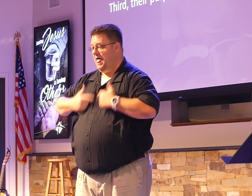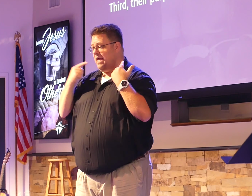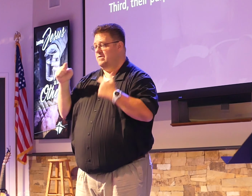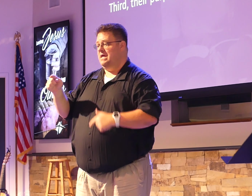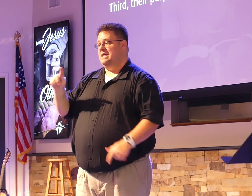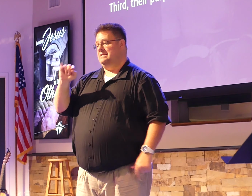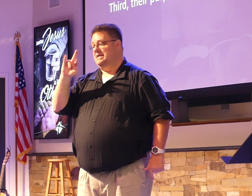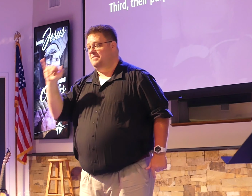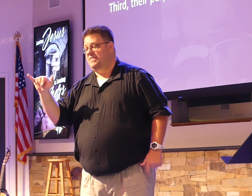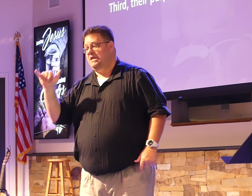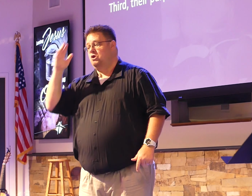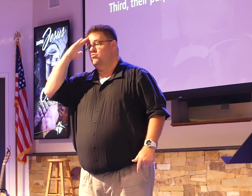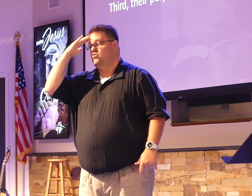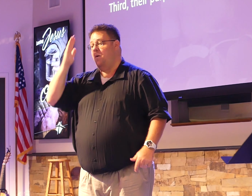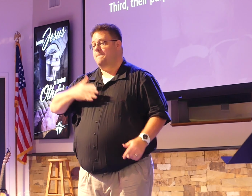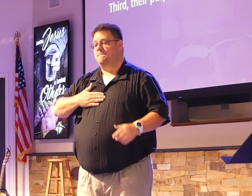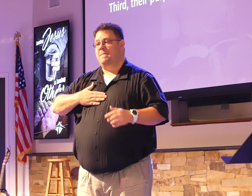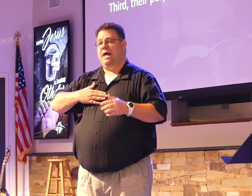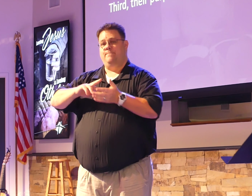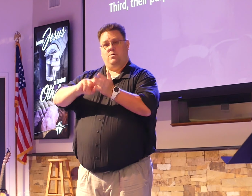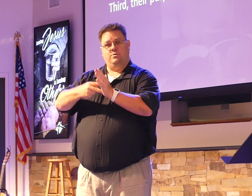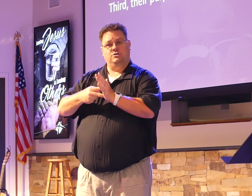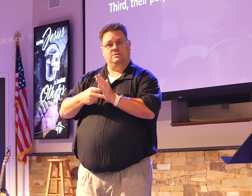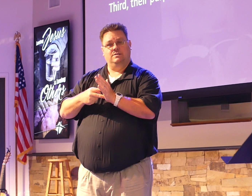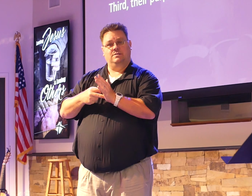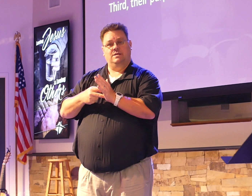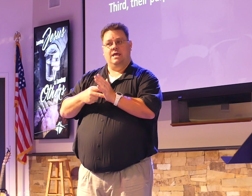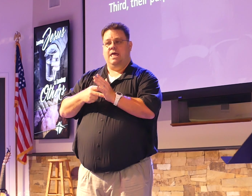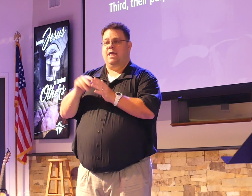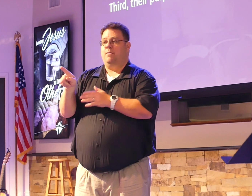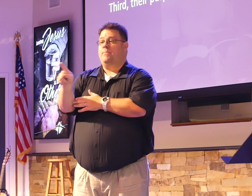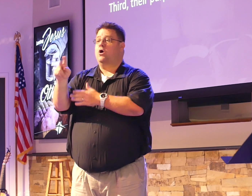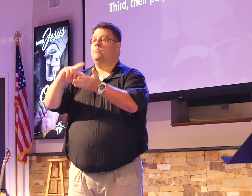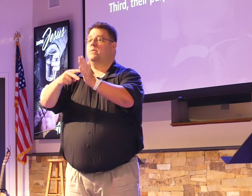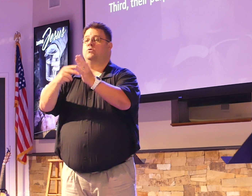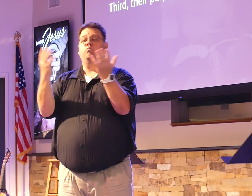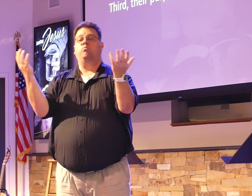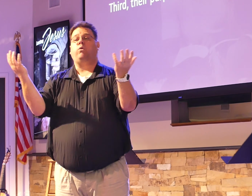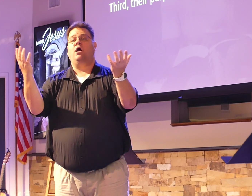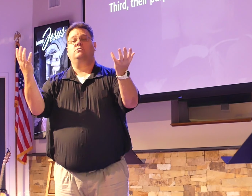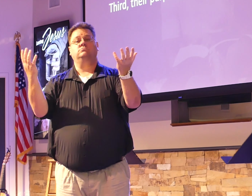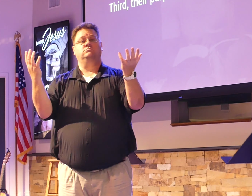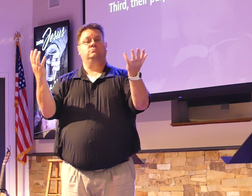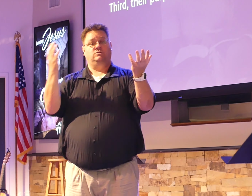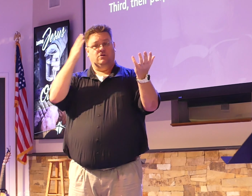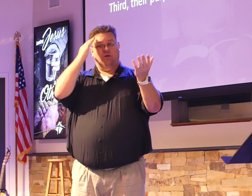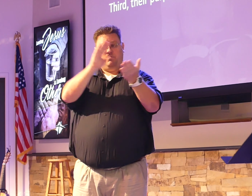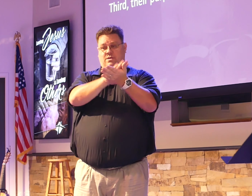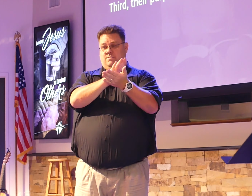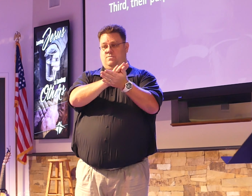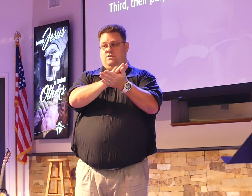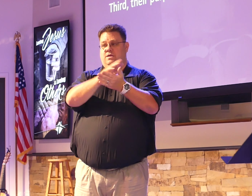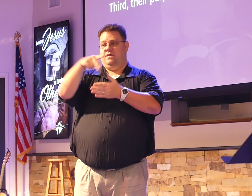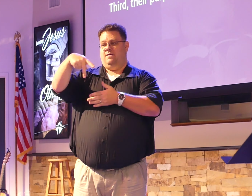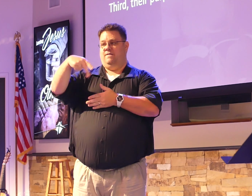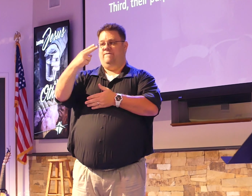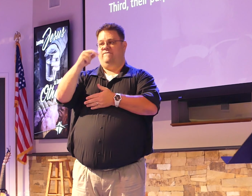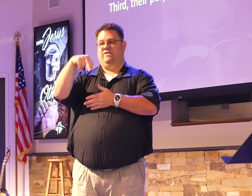my purpose, man. And you know what Paul's purpose was? Look at your handout at Philippians 1, 20 and 21. This